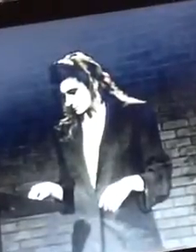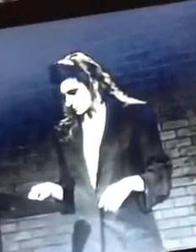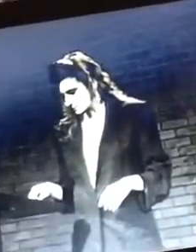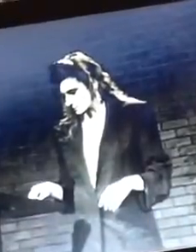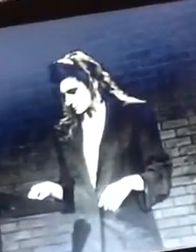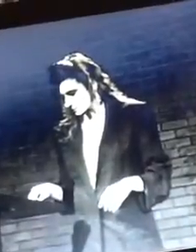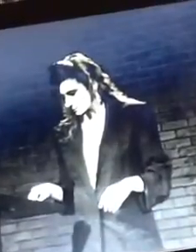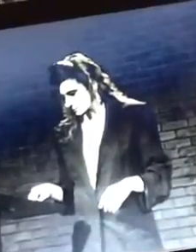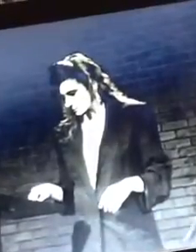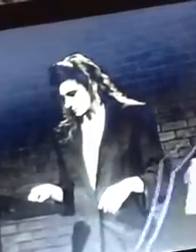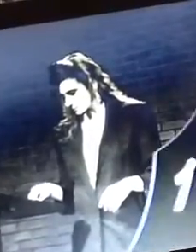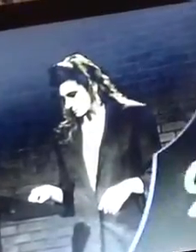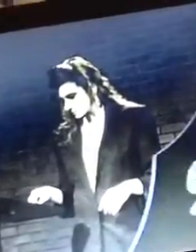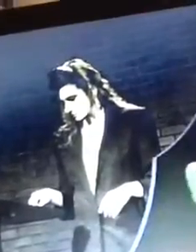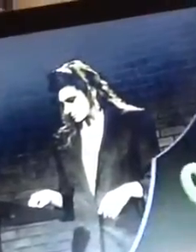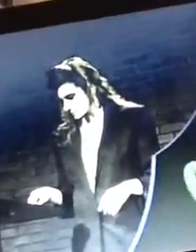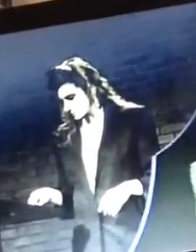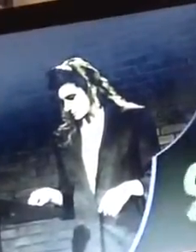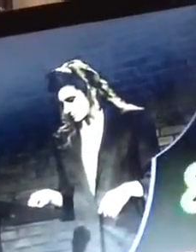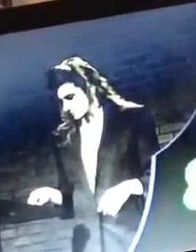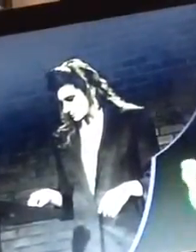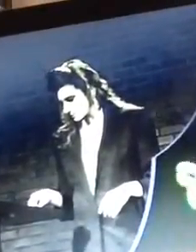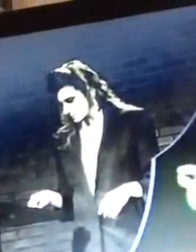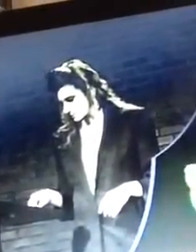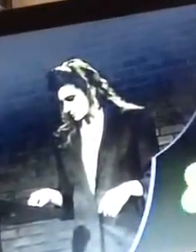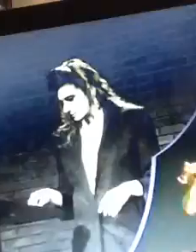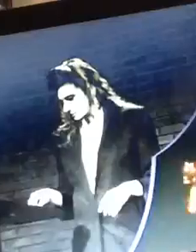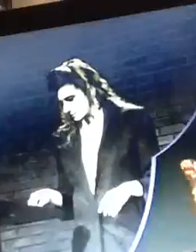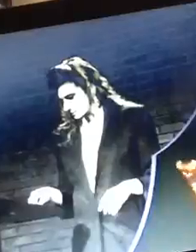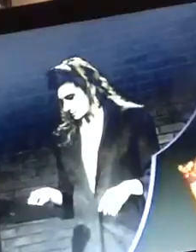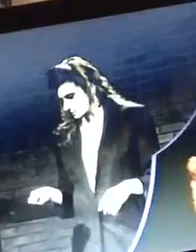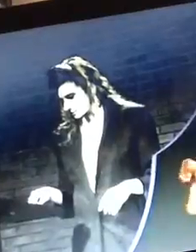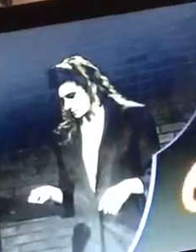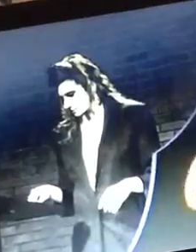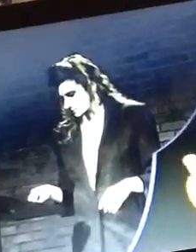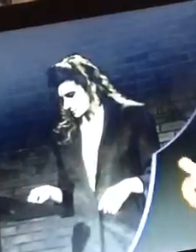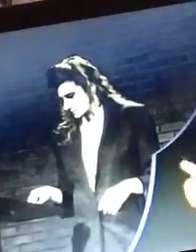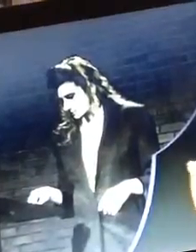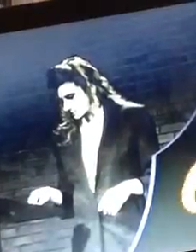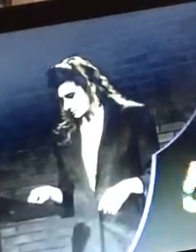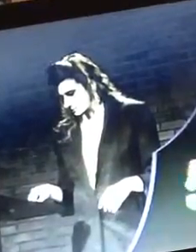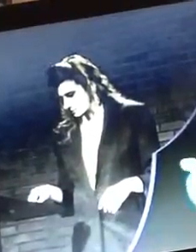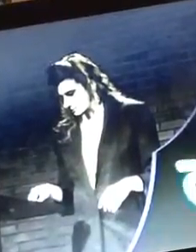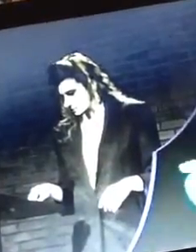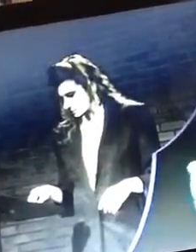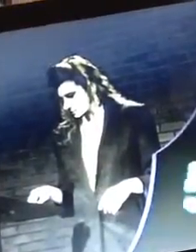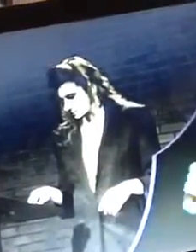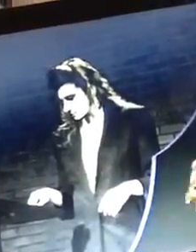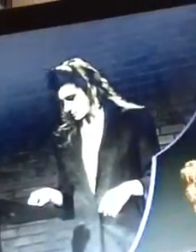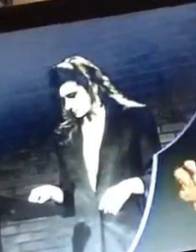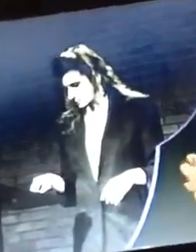another deaf individual is in that same situation but does not need an individual. It varies case by case.